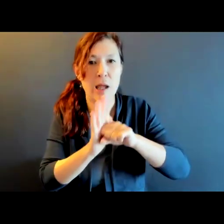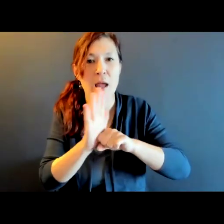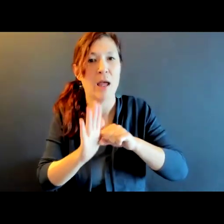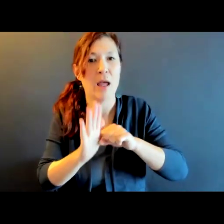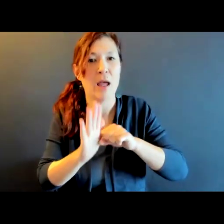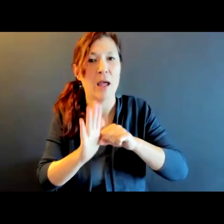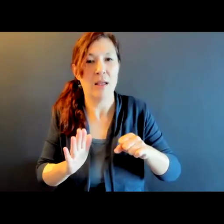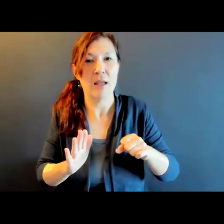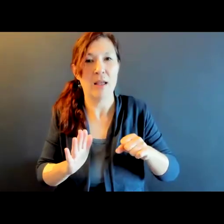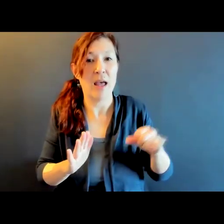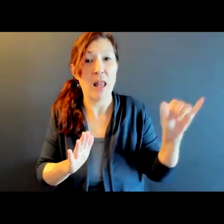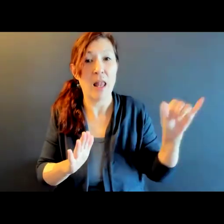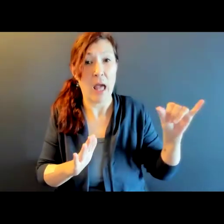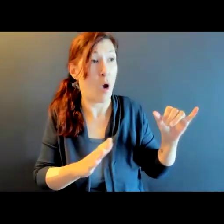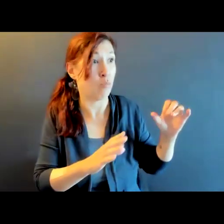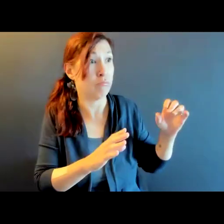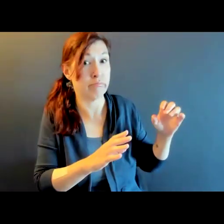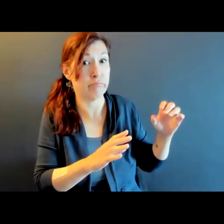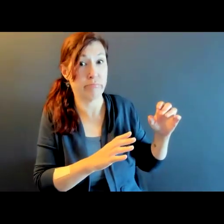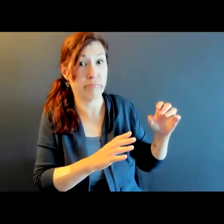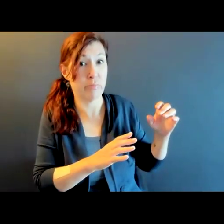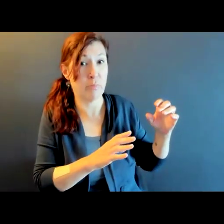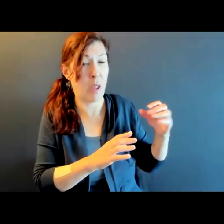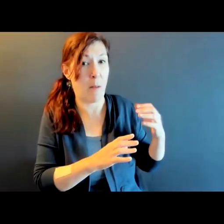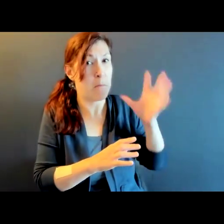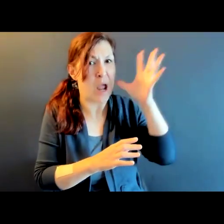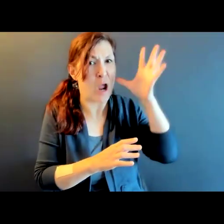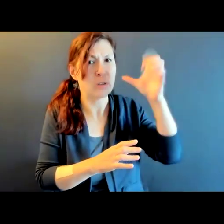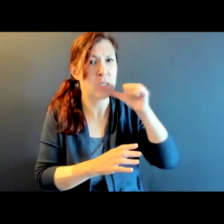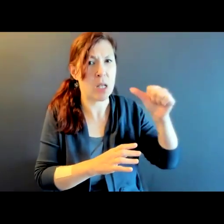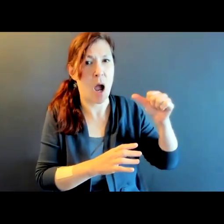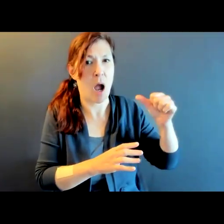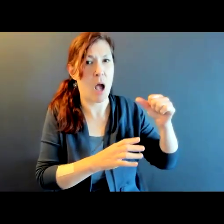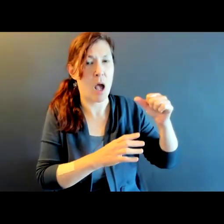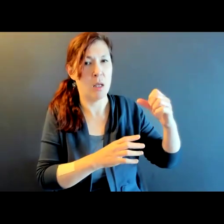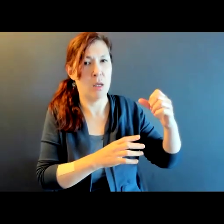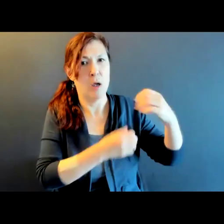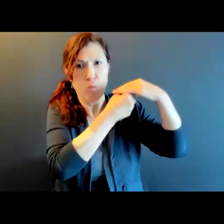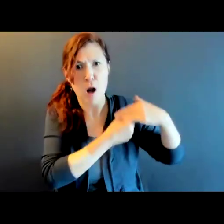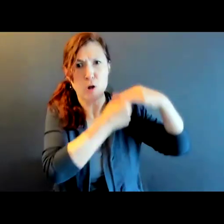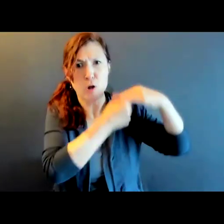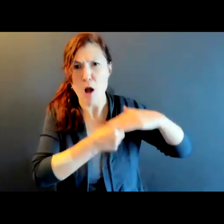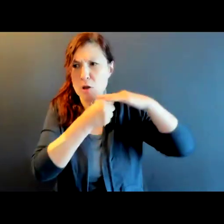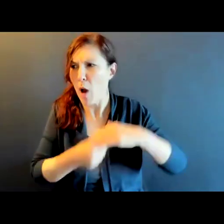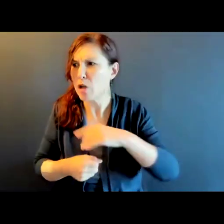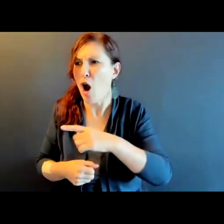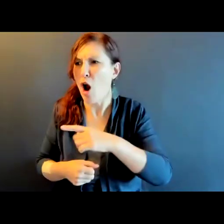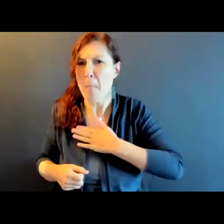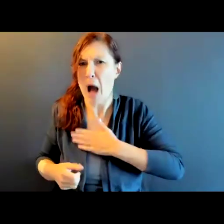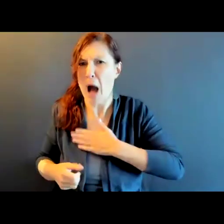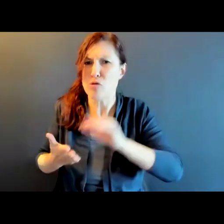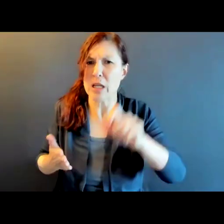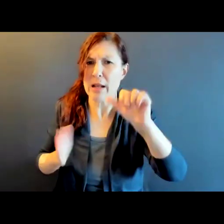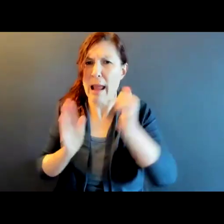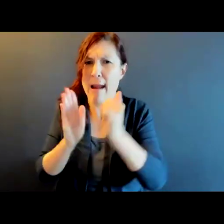necks asking, does so-and-so have an A? right. And that does happen in other schools that we're aware of. And